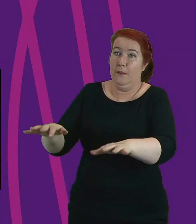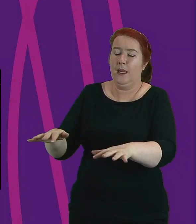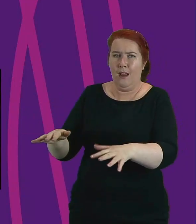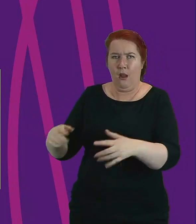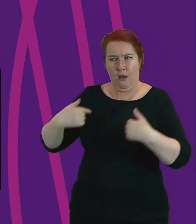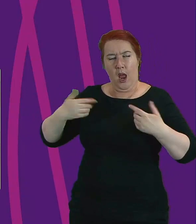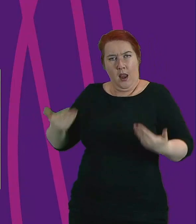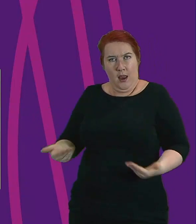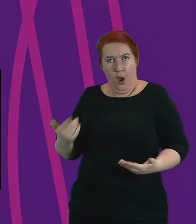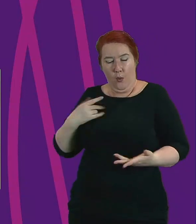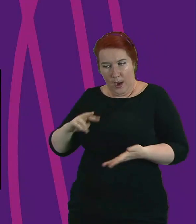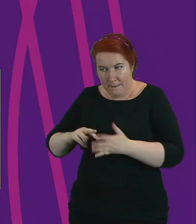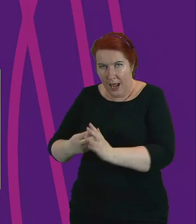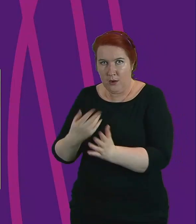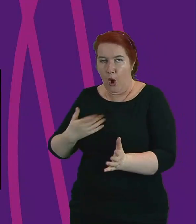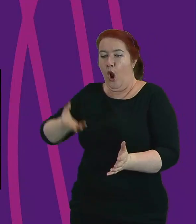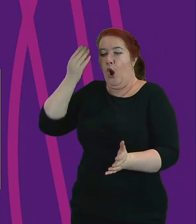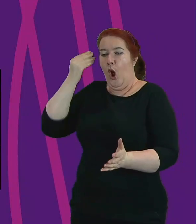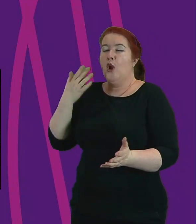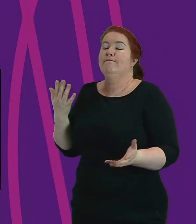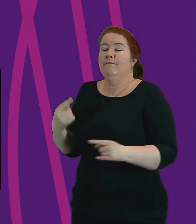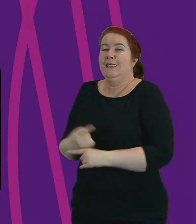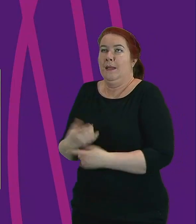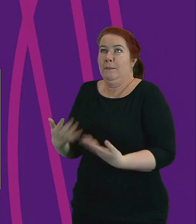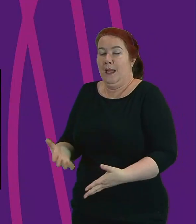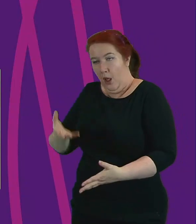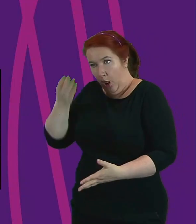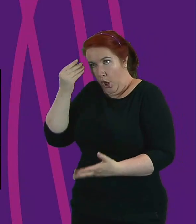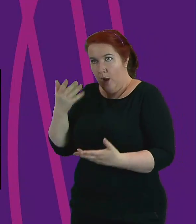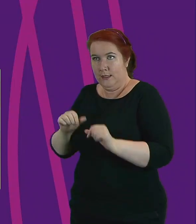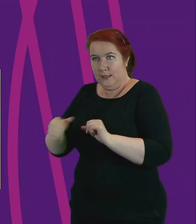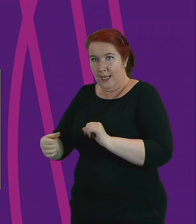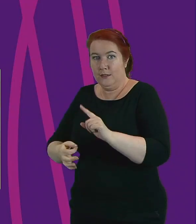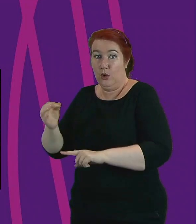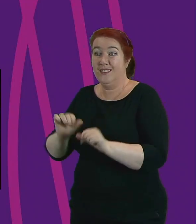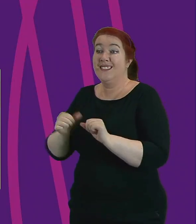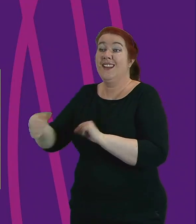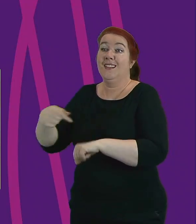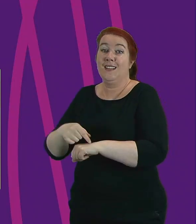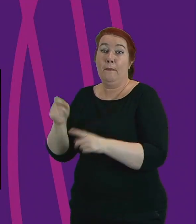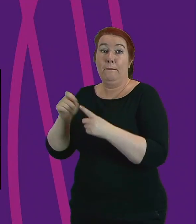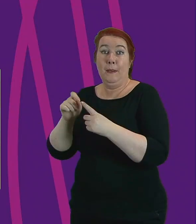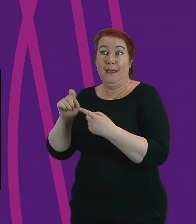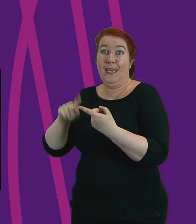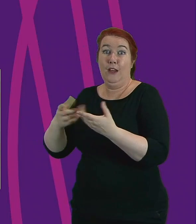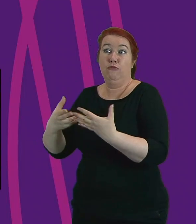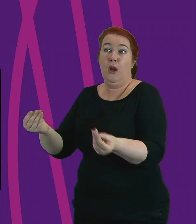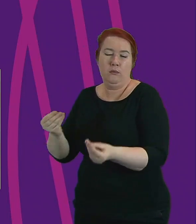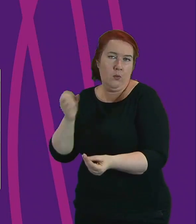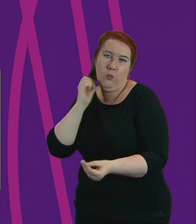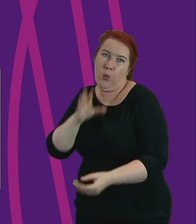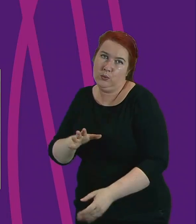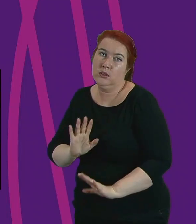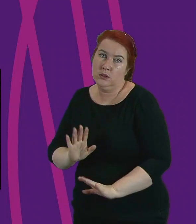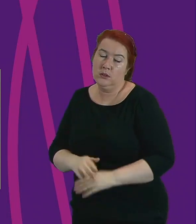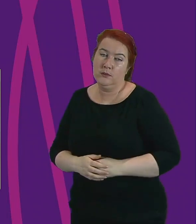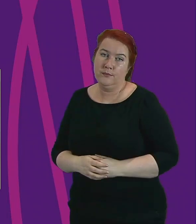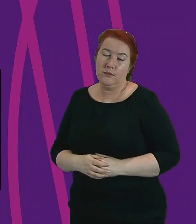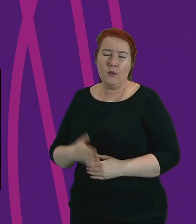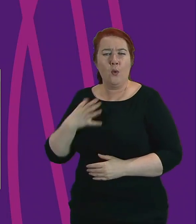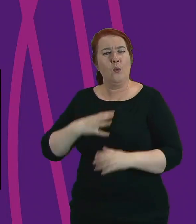place, lessons are being learned, and that shortages of PPE won't recur. We need to ensure that staff feel as safe